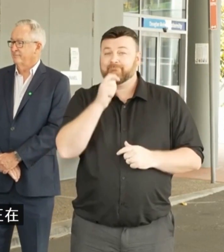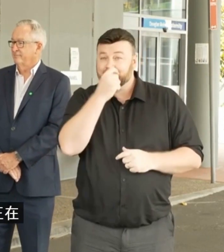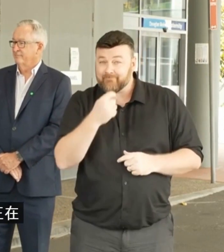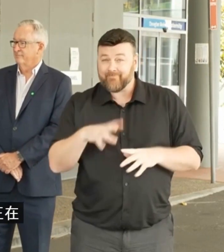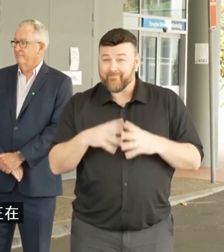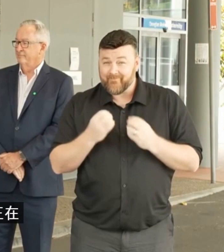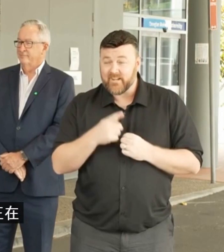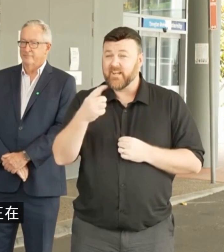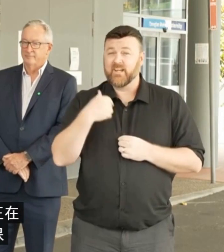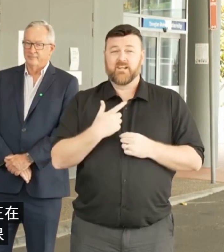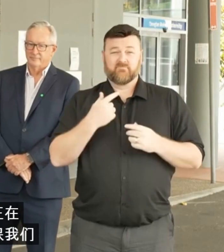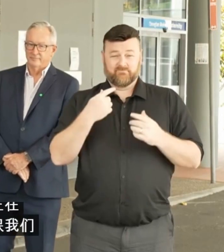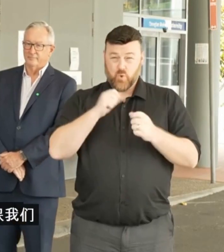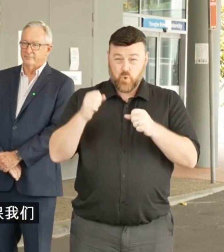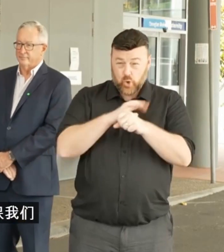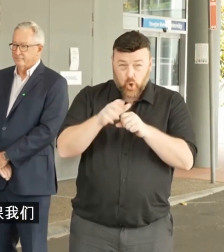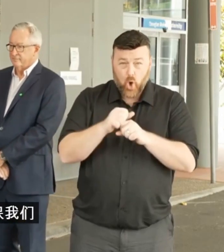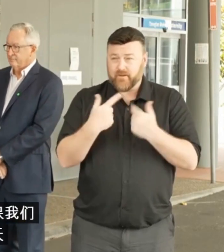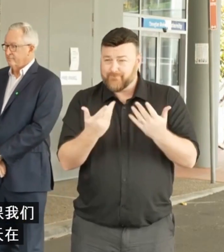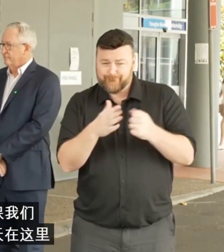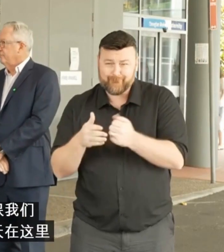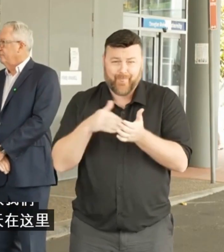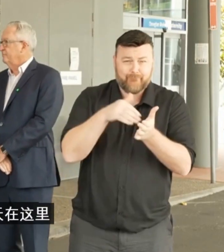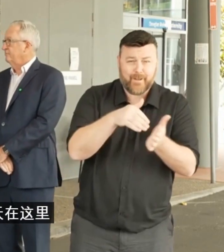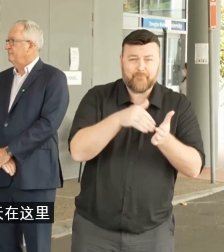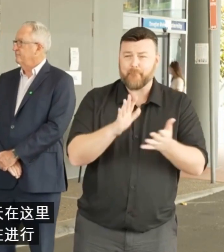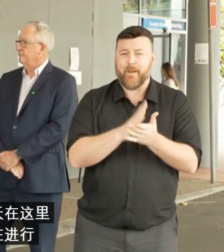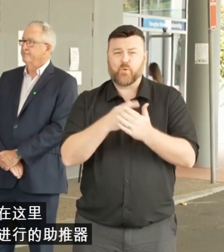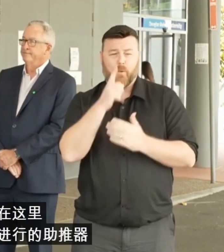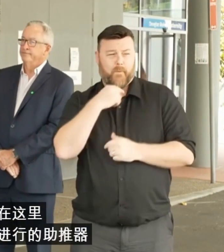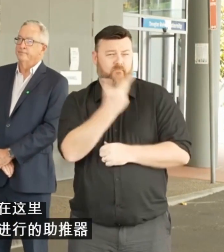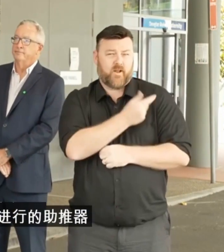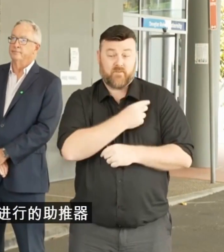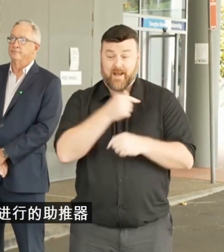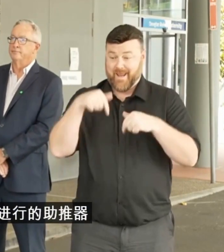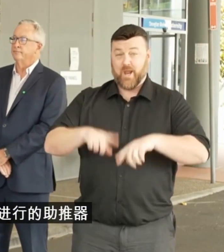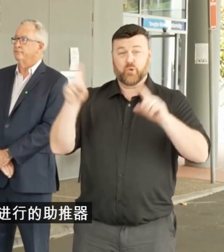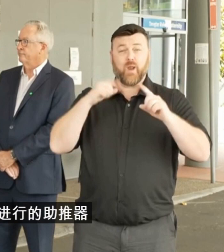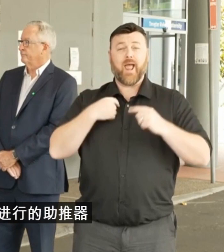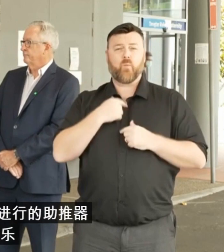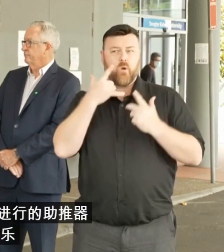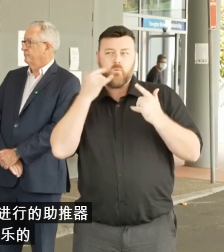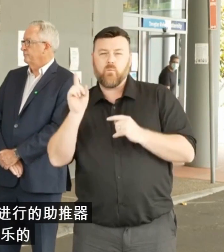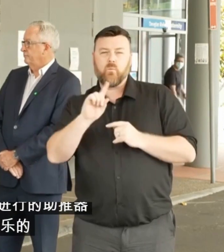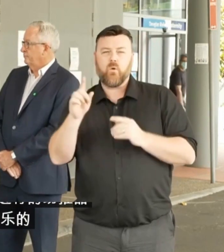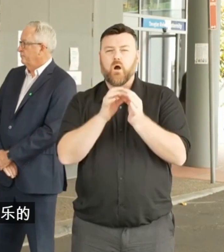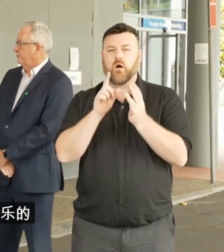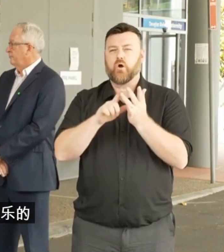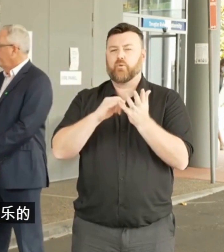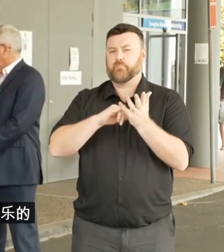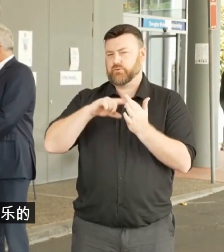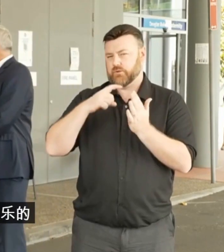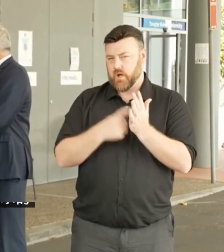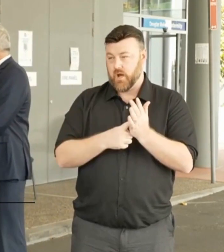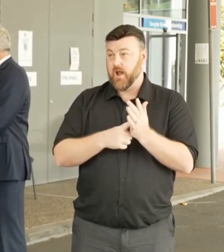treating people with COVID and making sure we're all getting vaccinated, but here today we've checked out the booster program which is underway, and we're seeing happy people